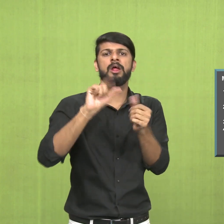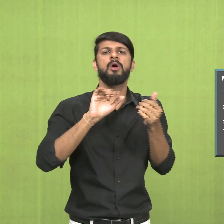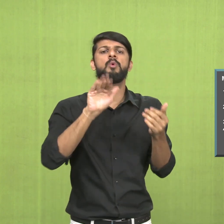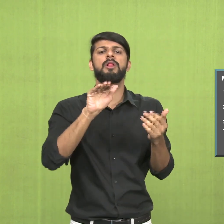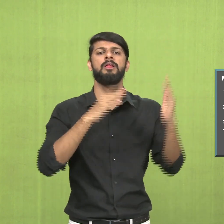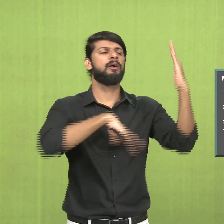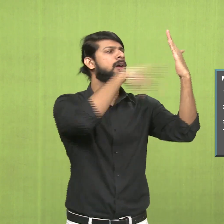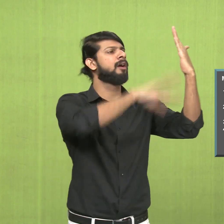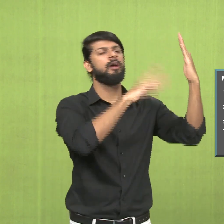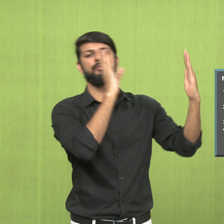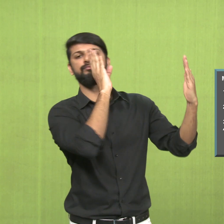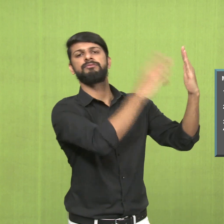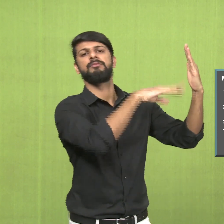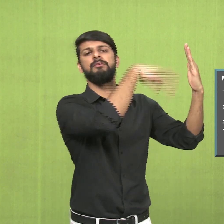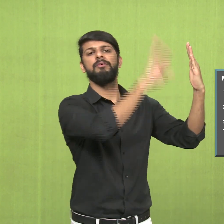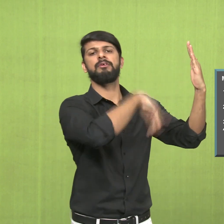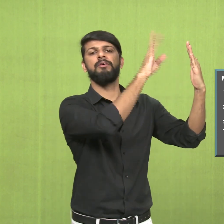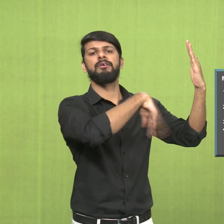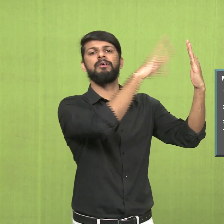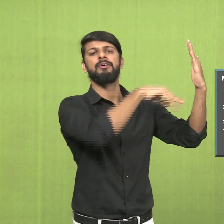and this technique is called murals.